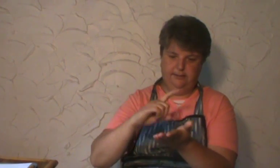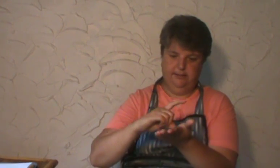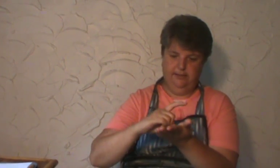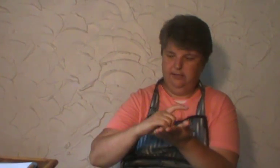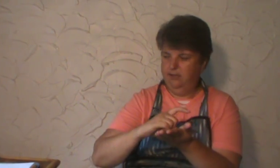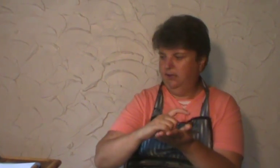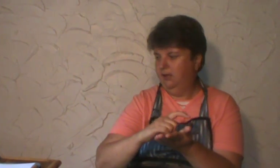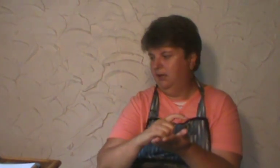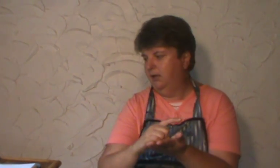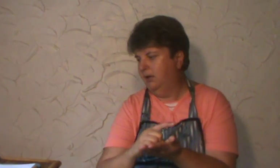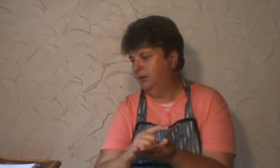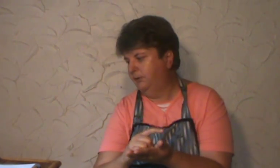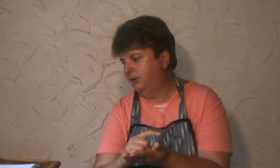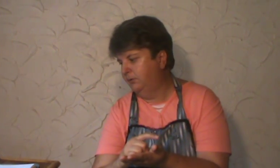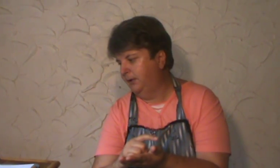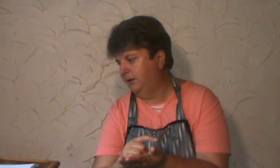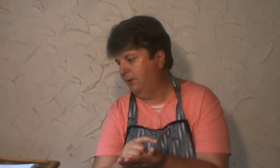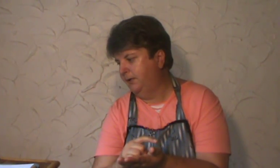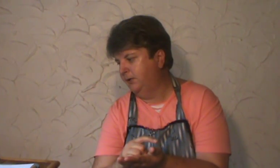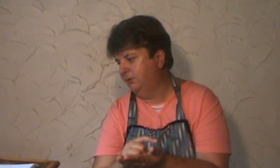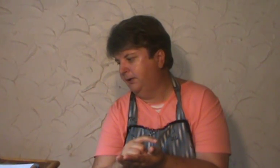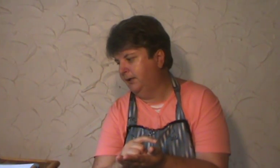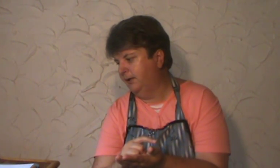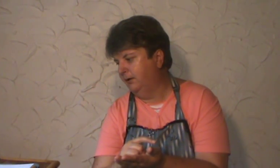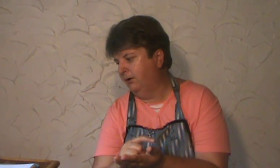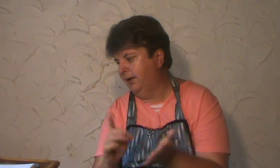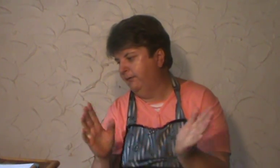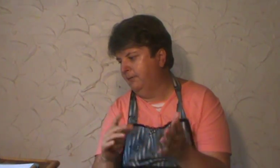X. Did we do week? Oh, we didn't do week yet. Okay, never mind.